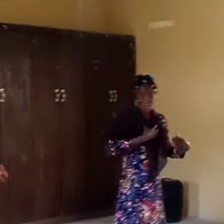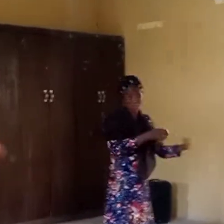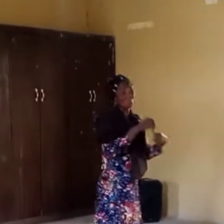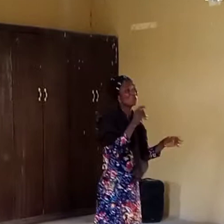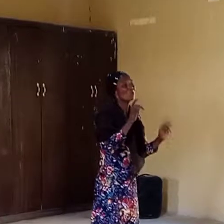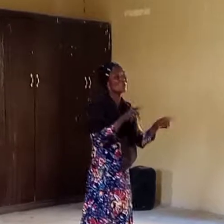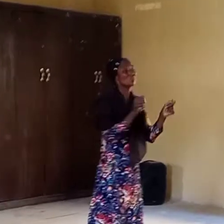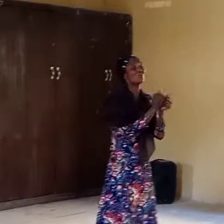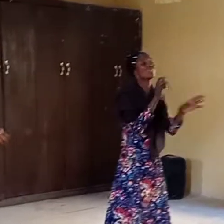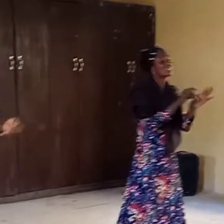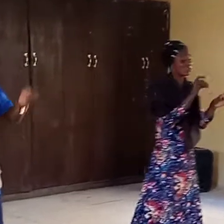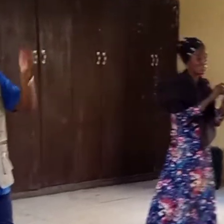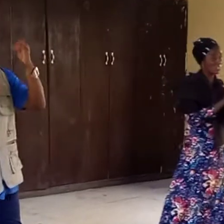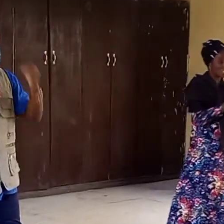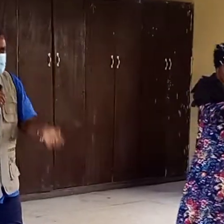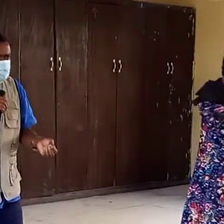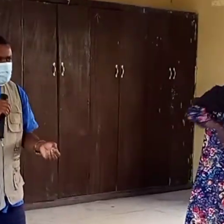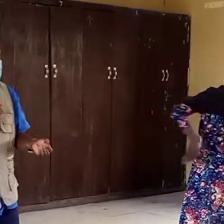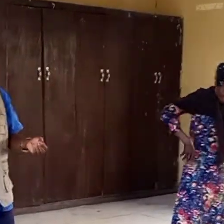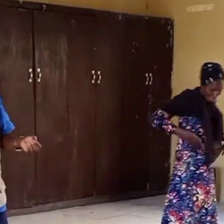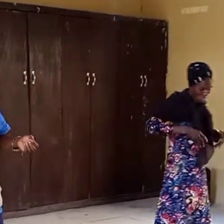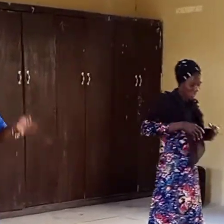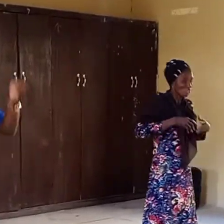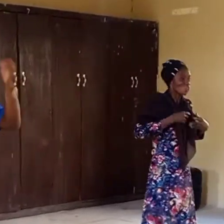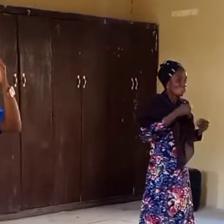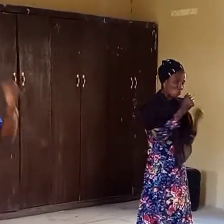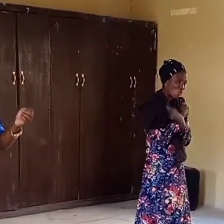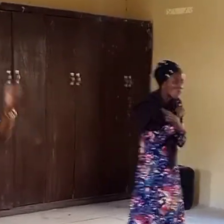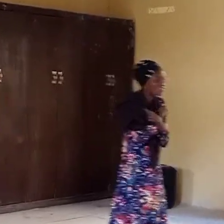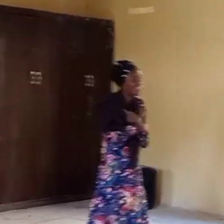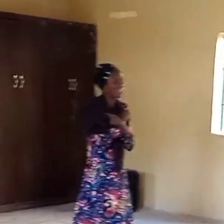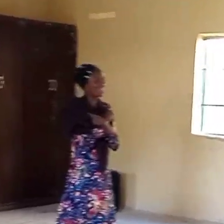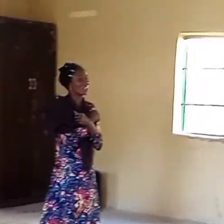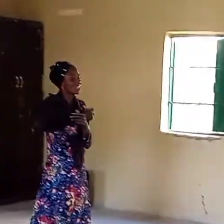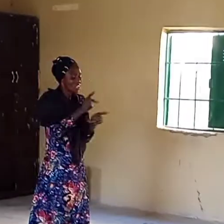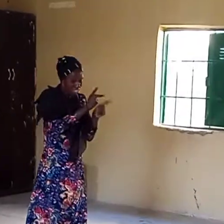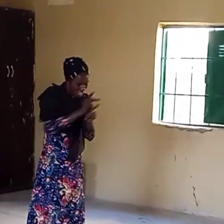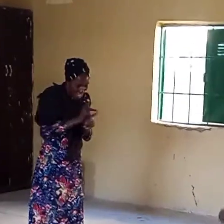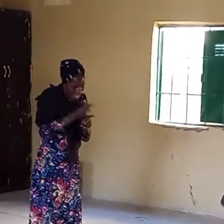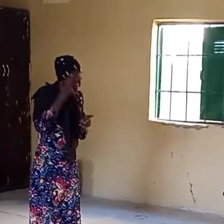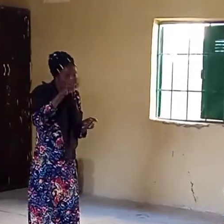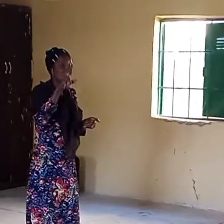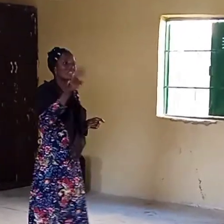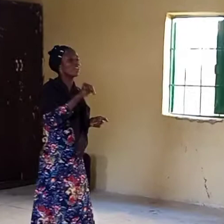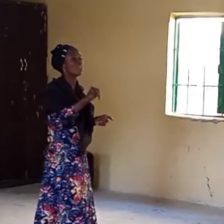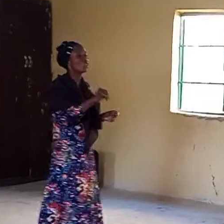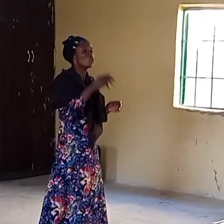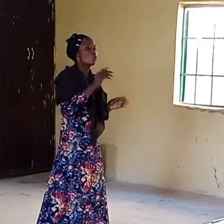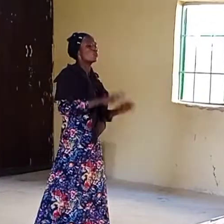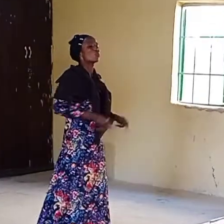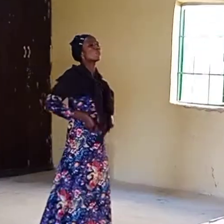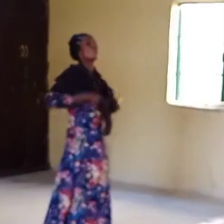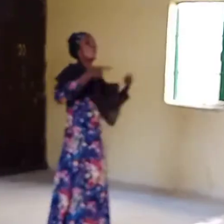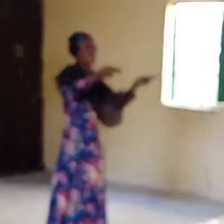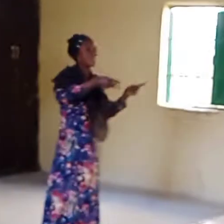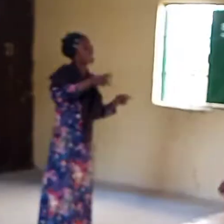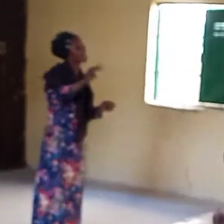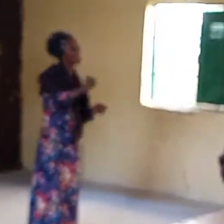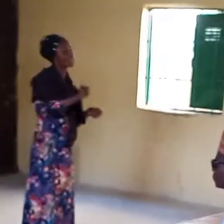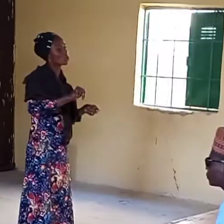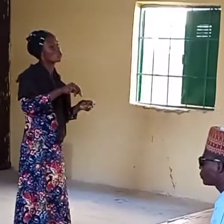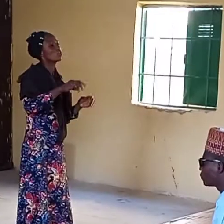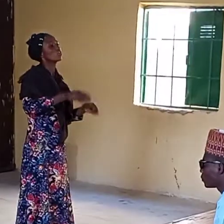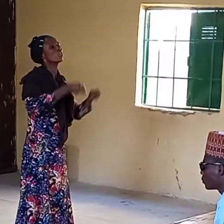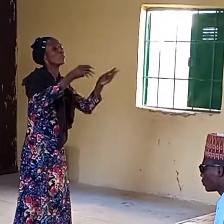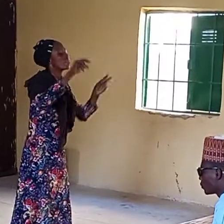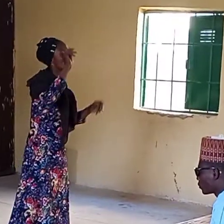understand that disability inclusion is the language that each and every one of us needs to speak. At every level